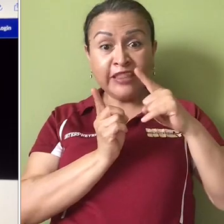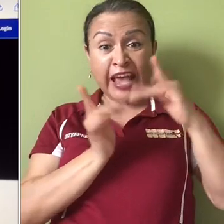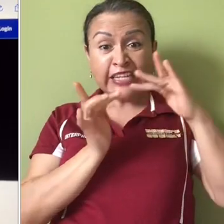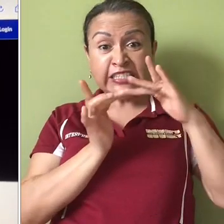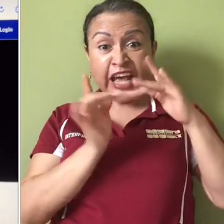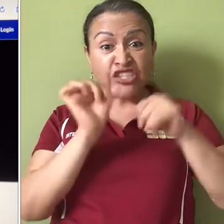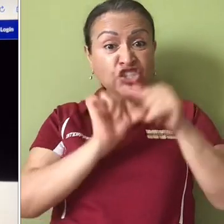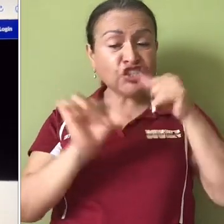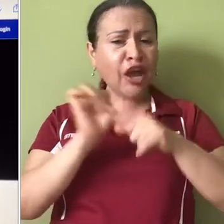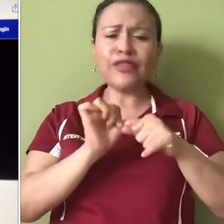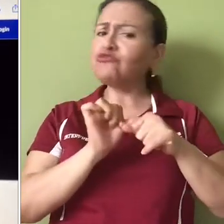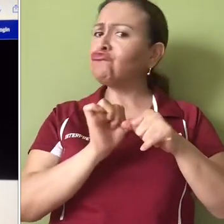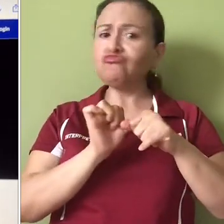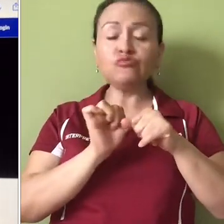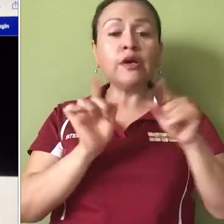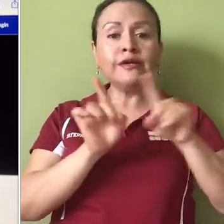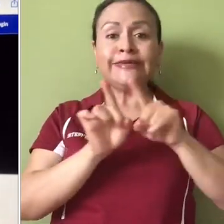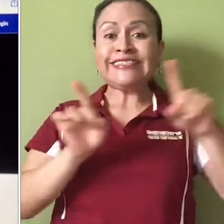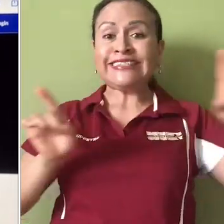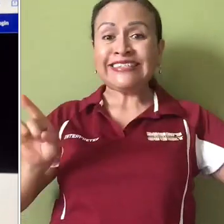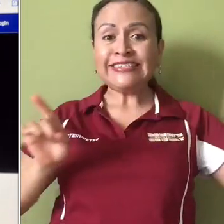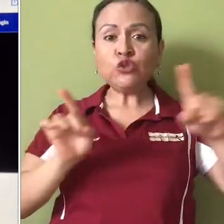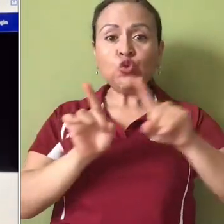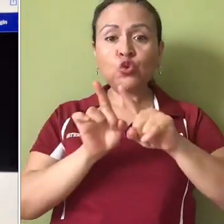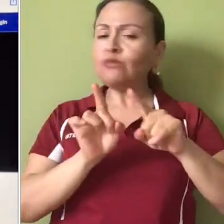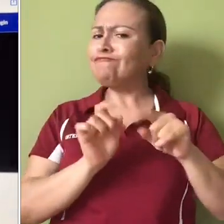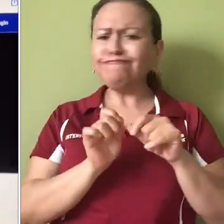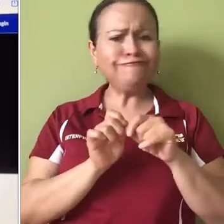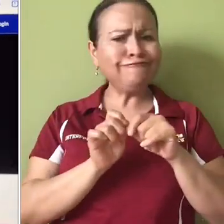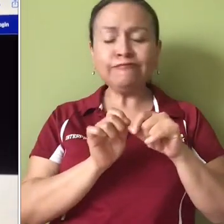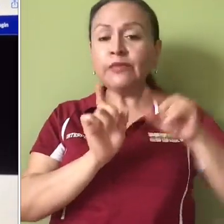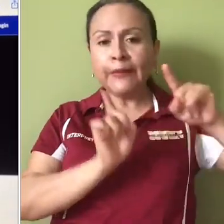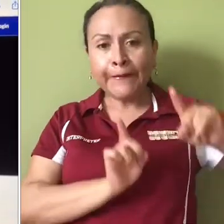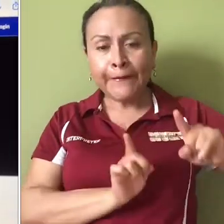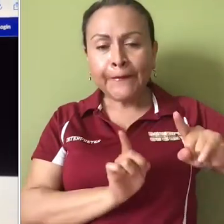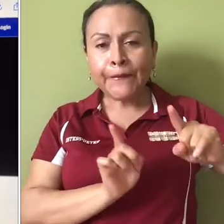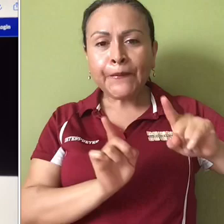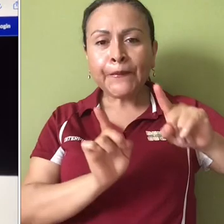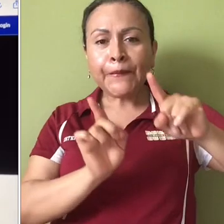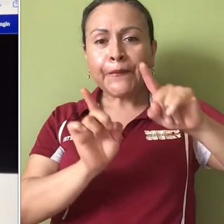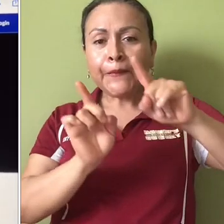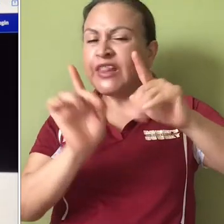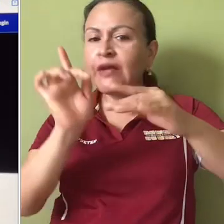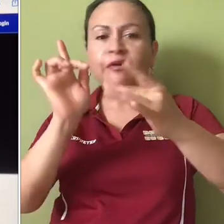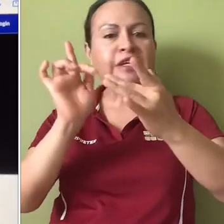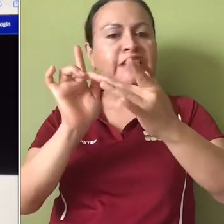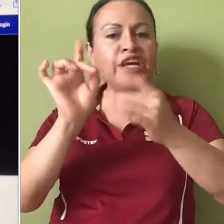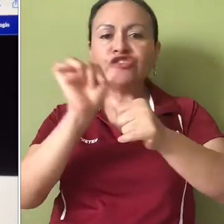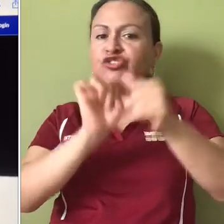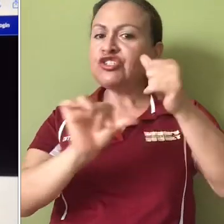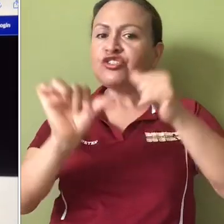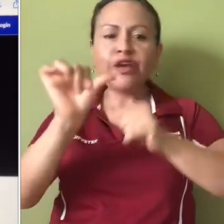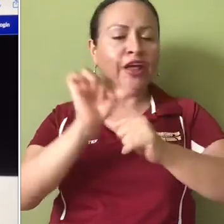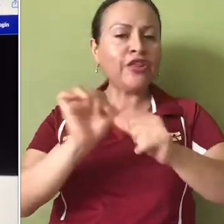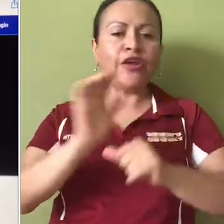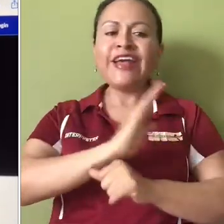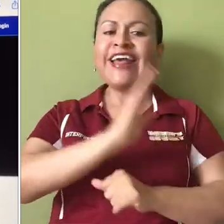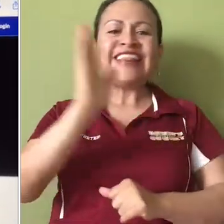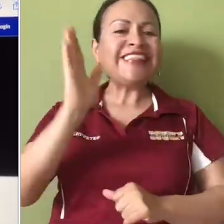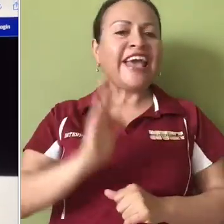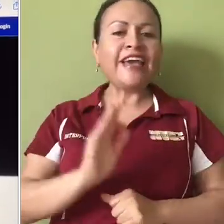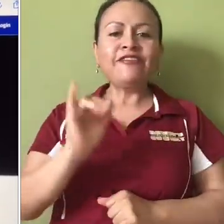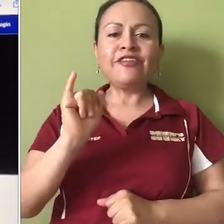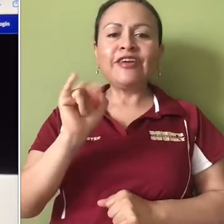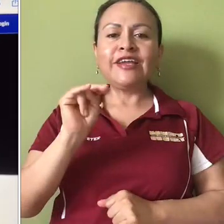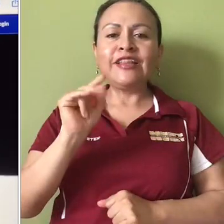any closer or further away from that line. So I'm never going to intersect. I'm never going to intersect